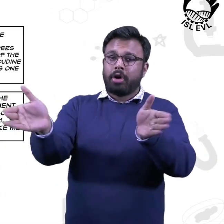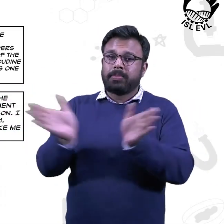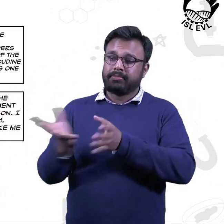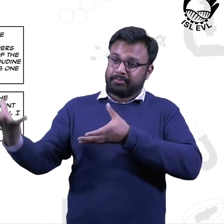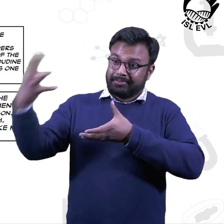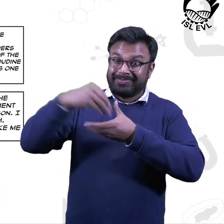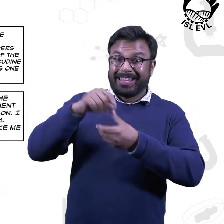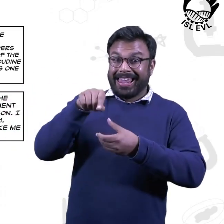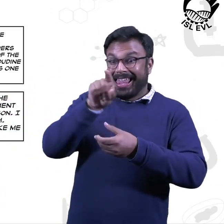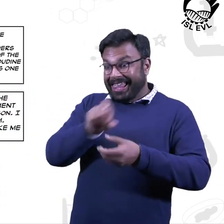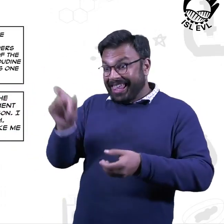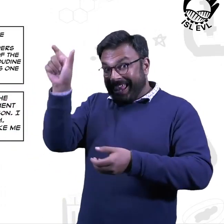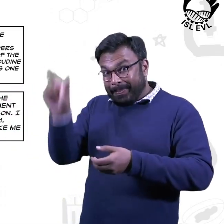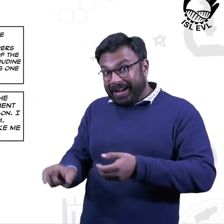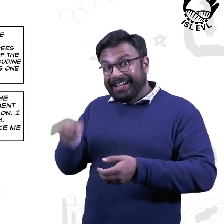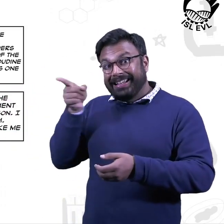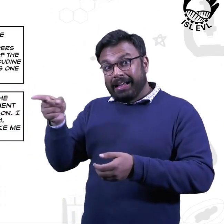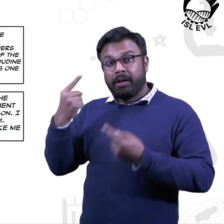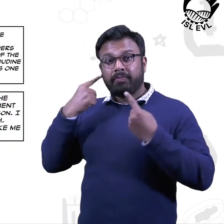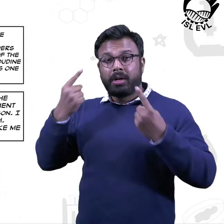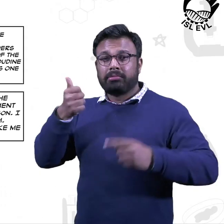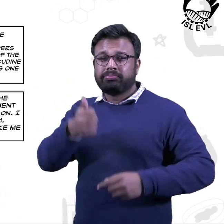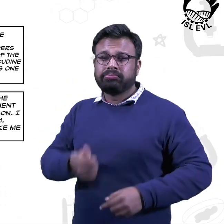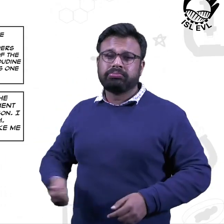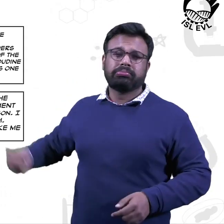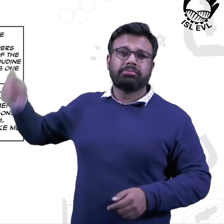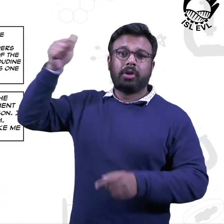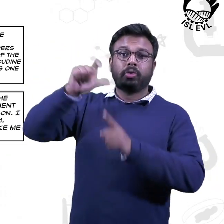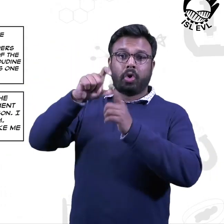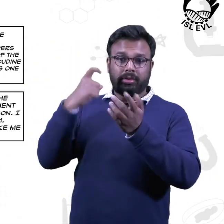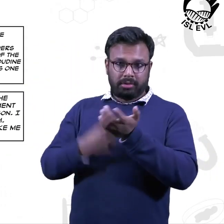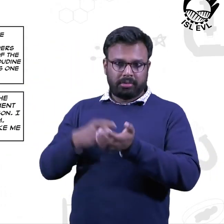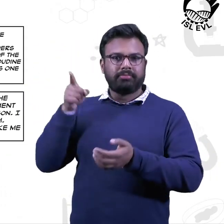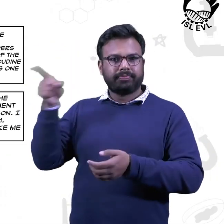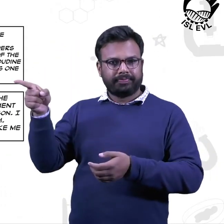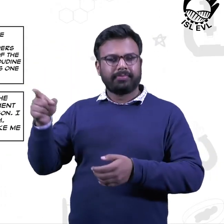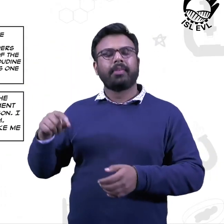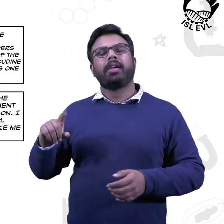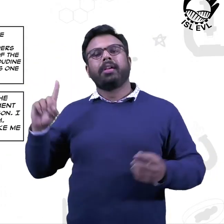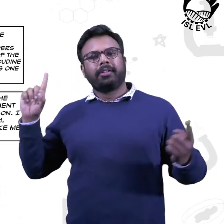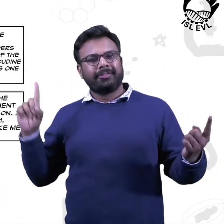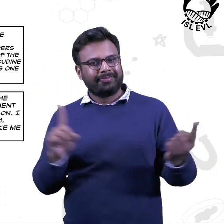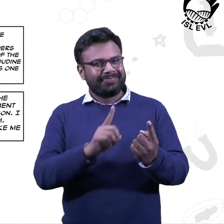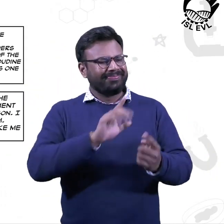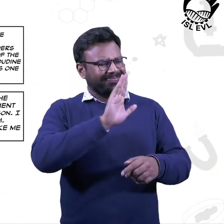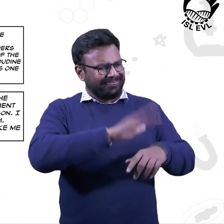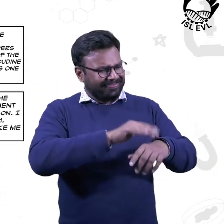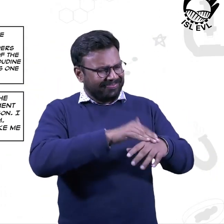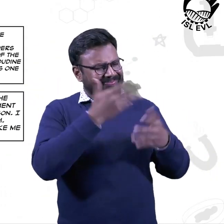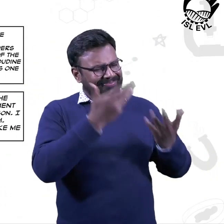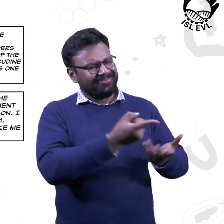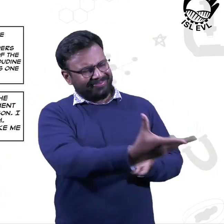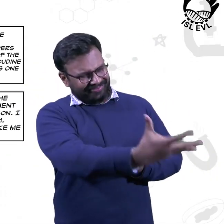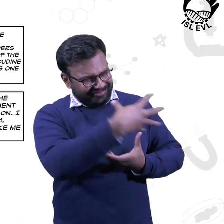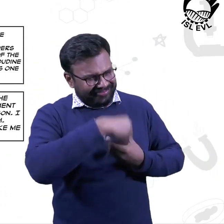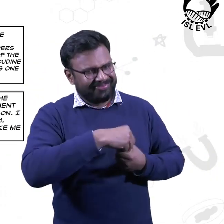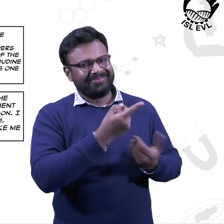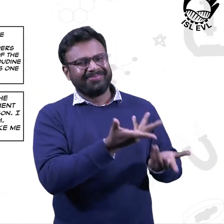a collective, and great leaders make everyone a part of the community. They